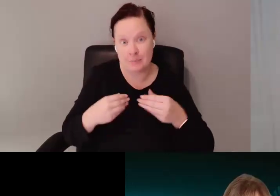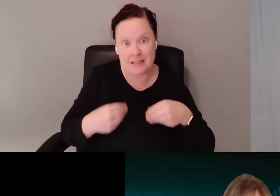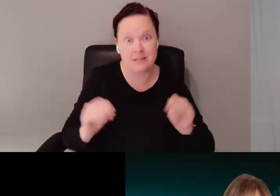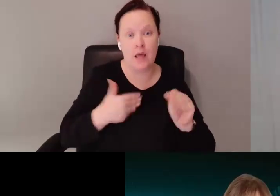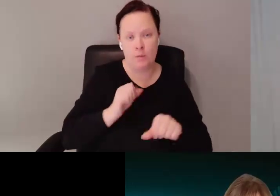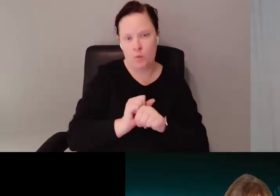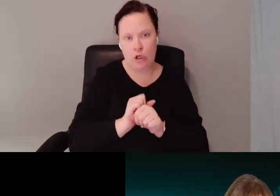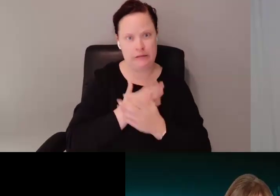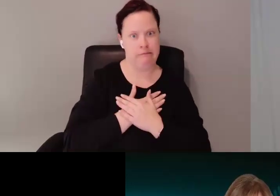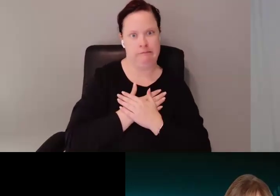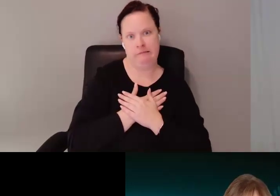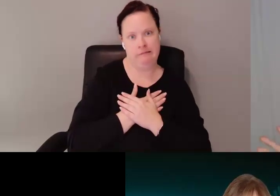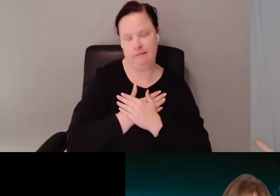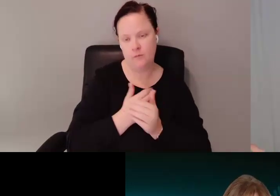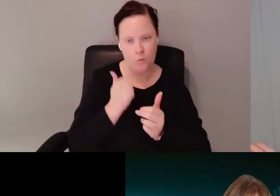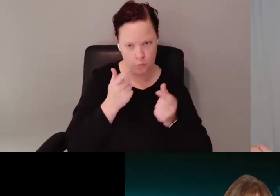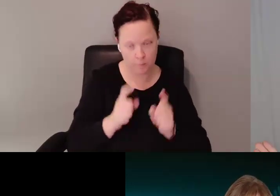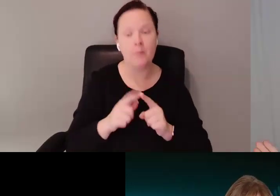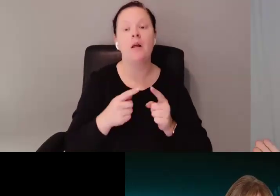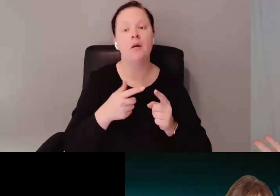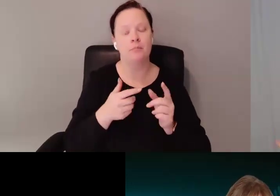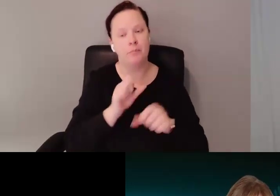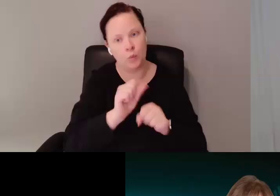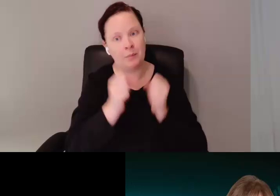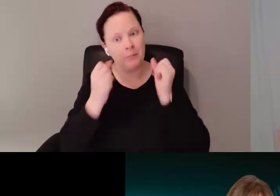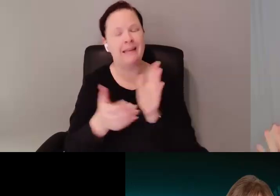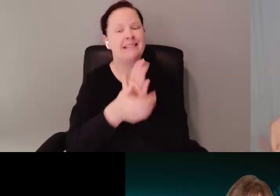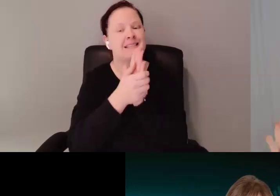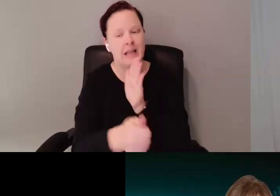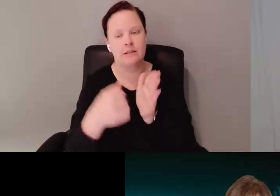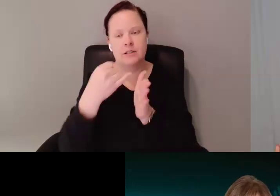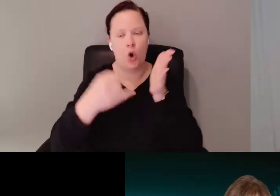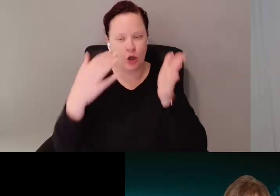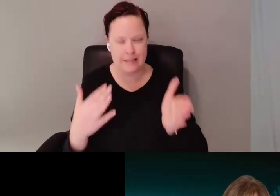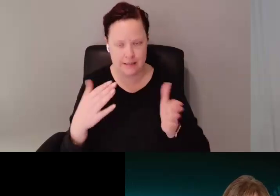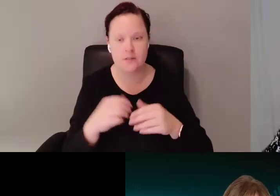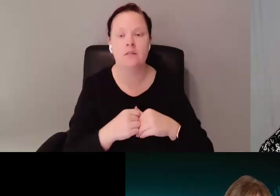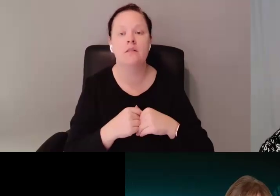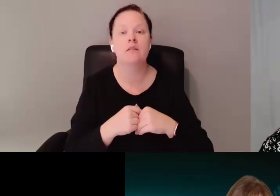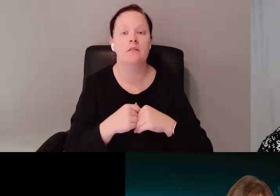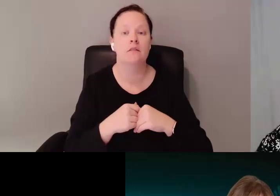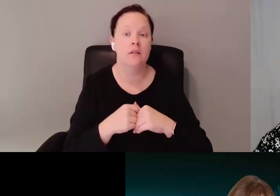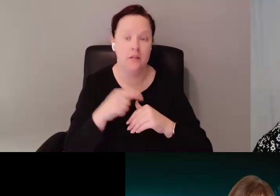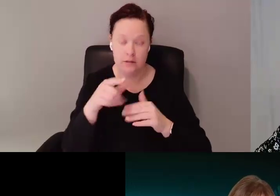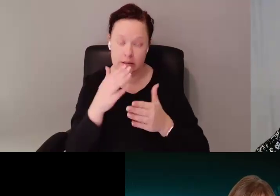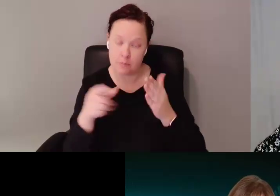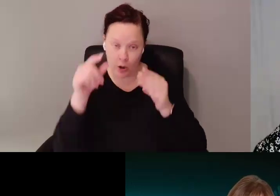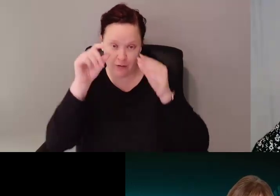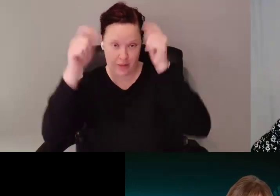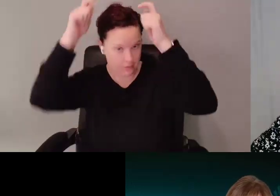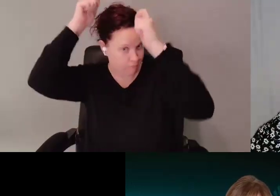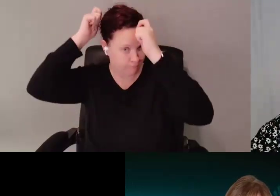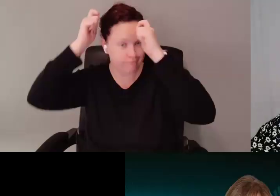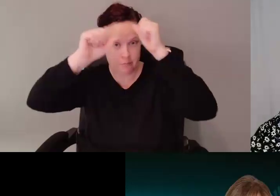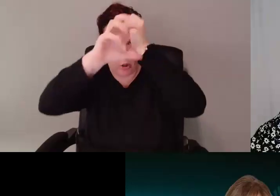work, but I work with a lot of talented artists. If you go to and this is part of the marketing, so